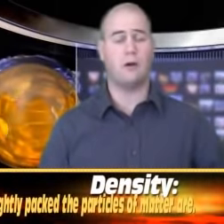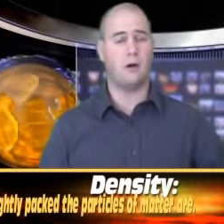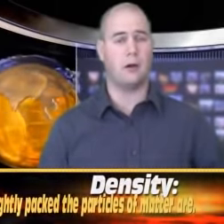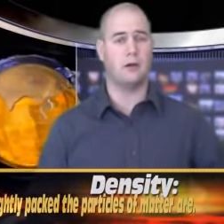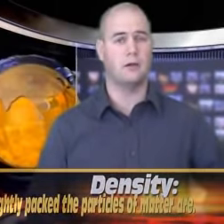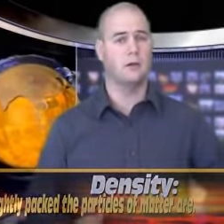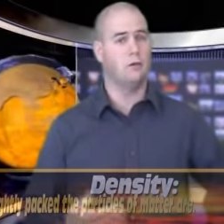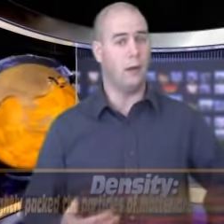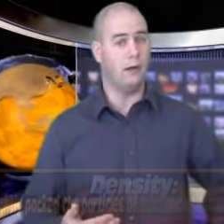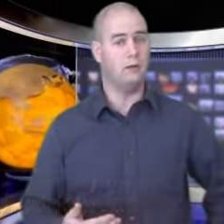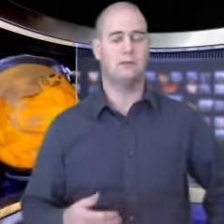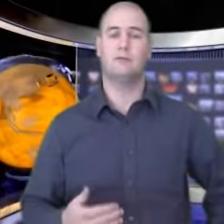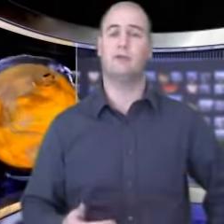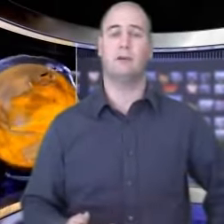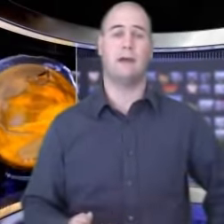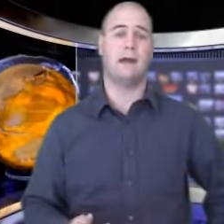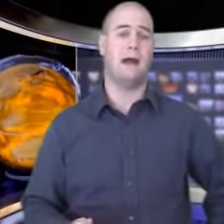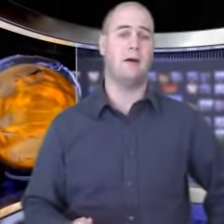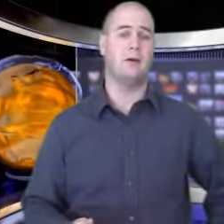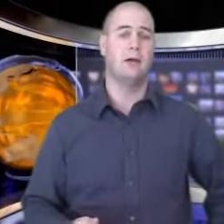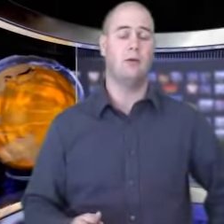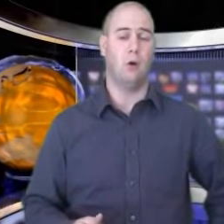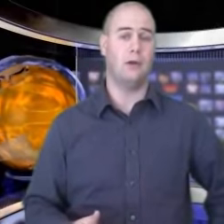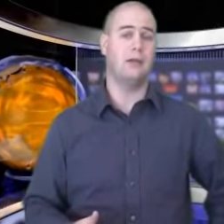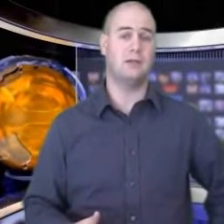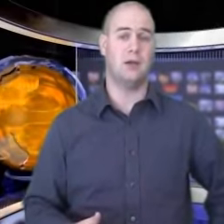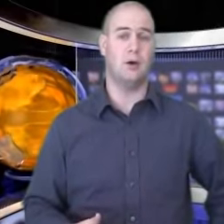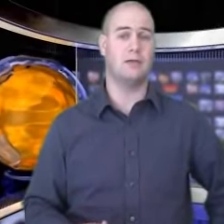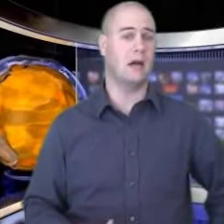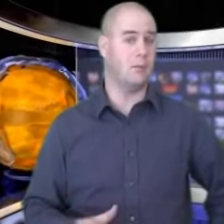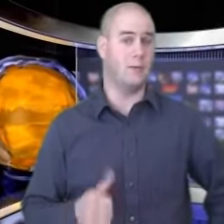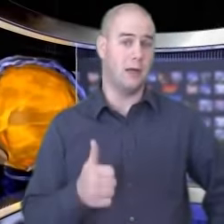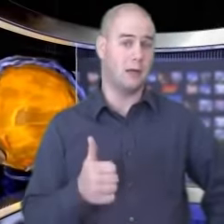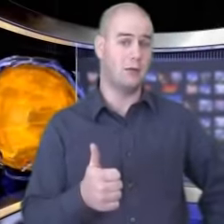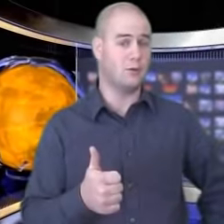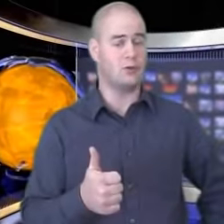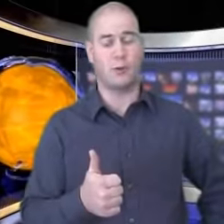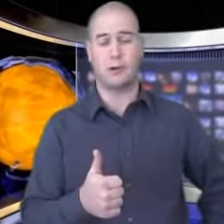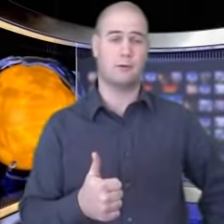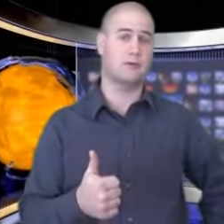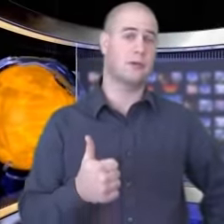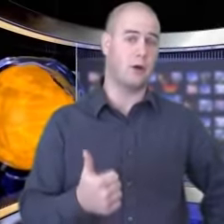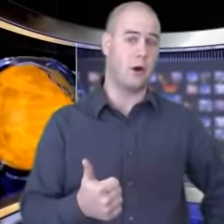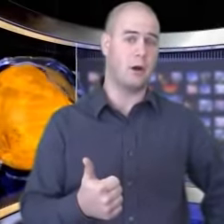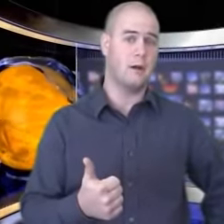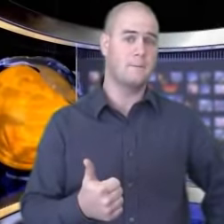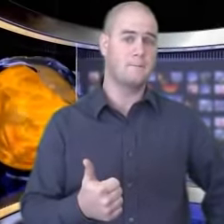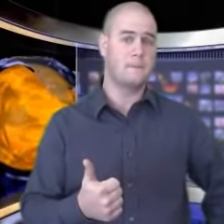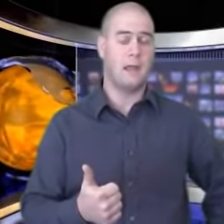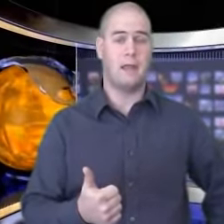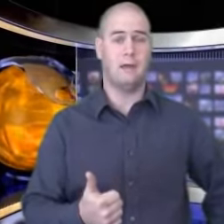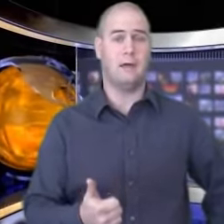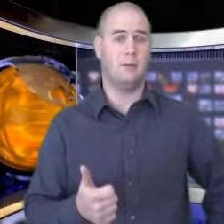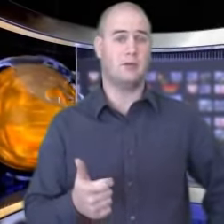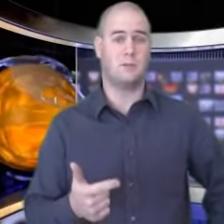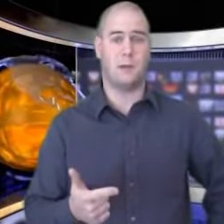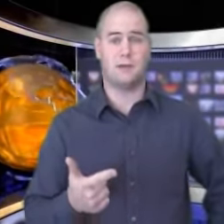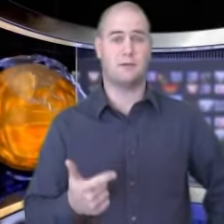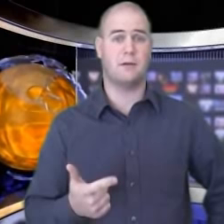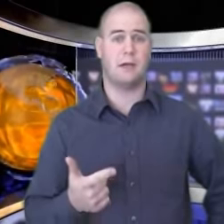are. Well, to figure that out, all we need to know is how many molecules or particles there are and how much space they're taking